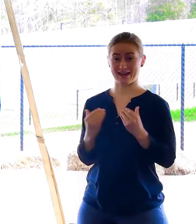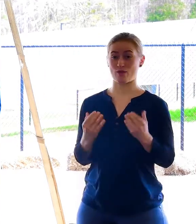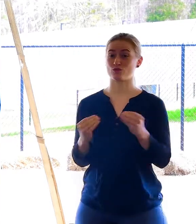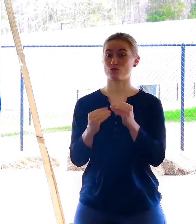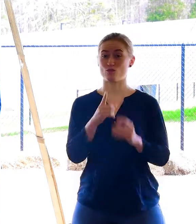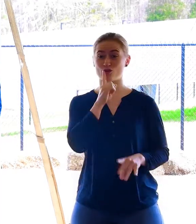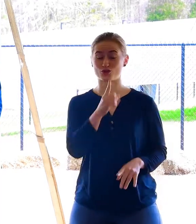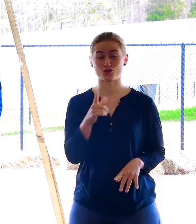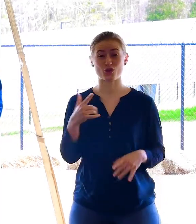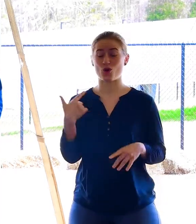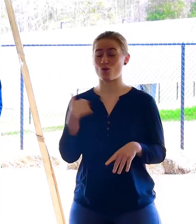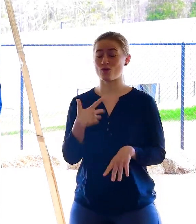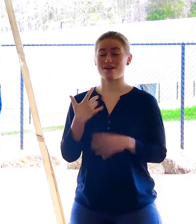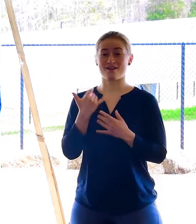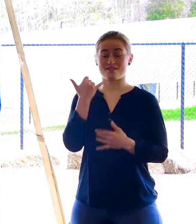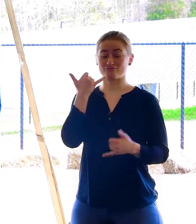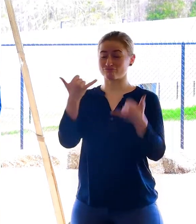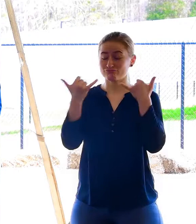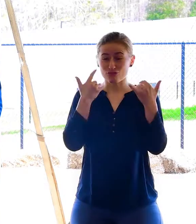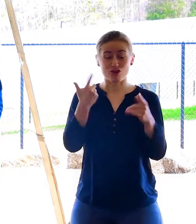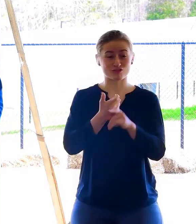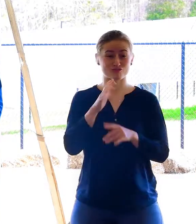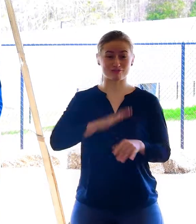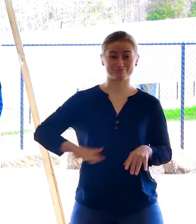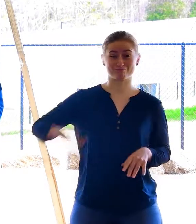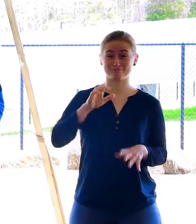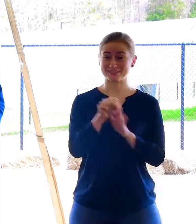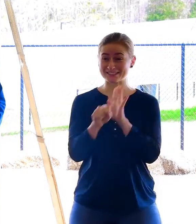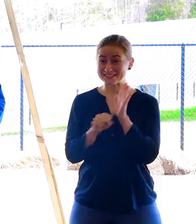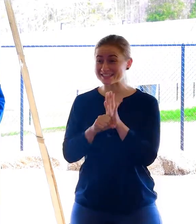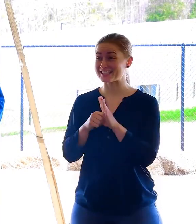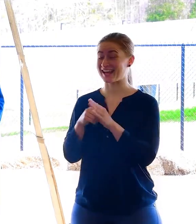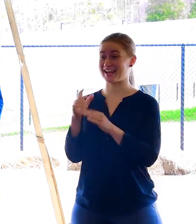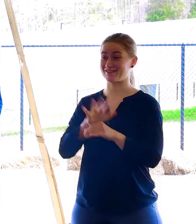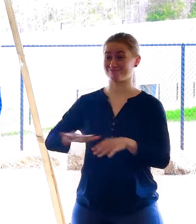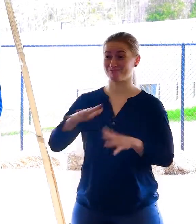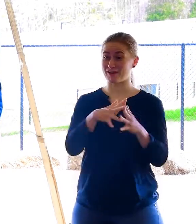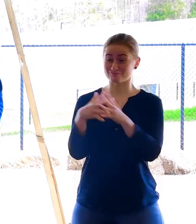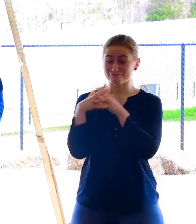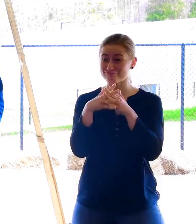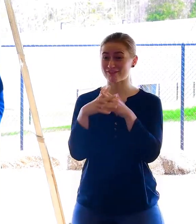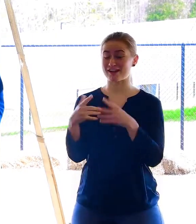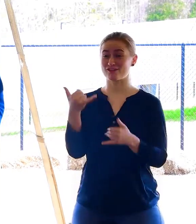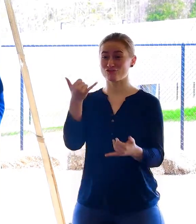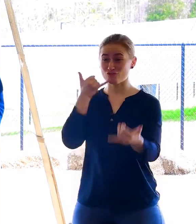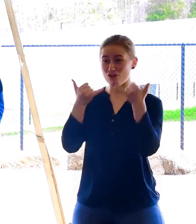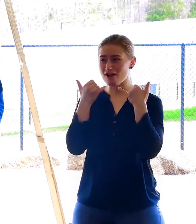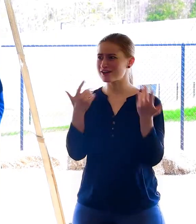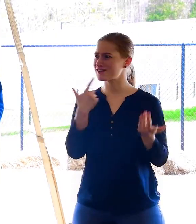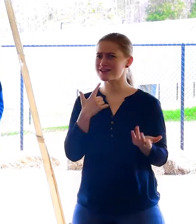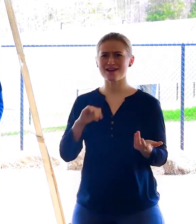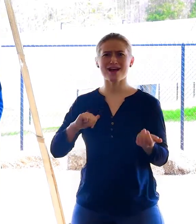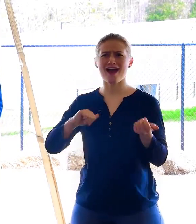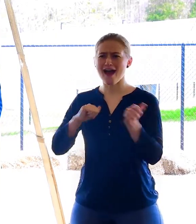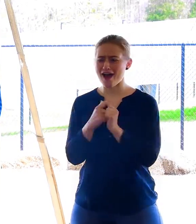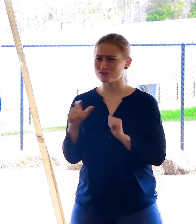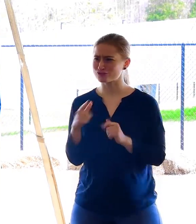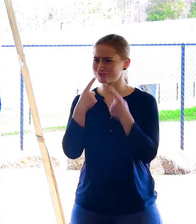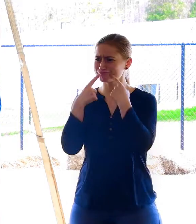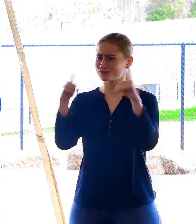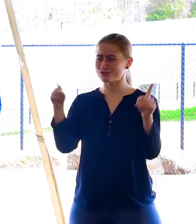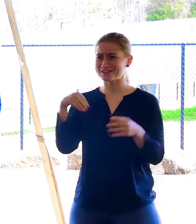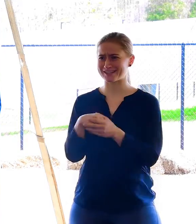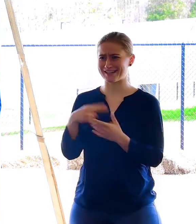that we are getting calls from around the state, from around the country, that are saying, how did you guys do this in